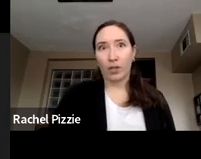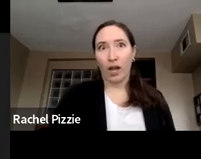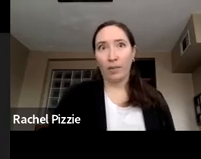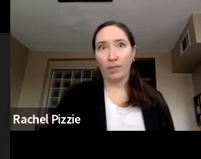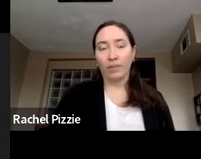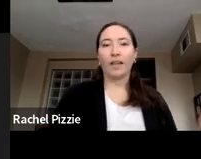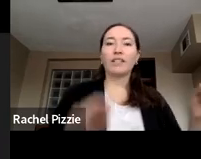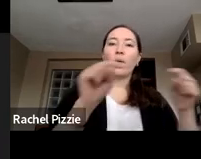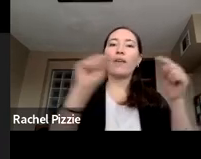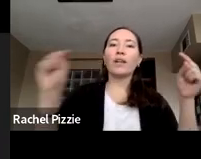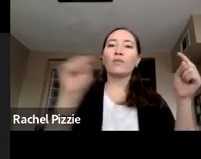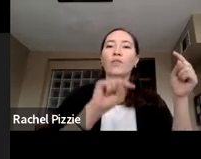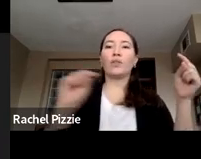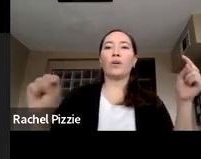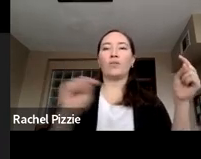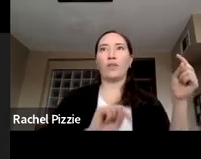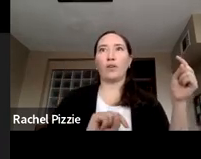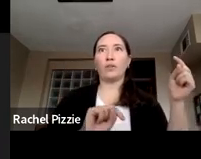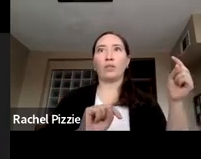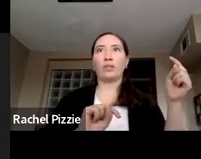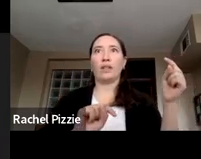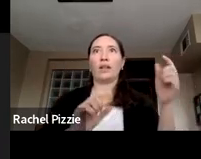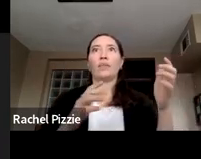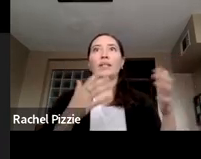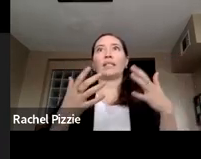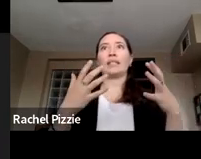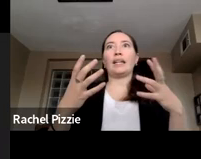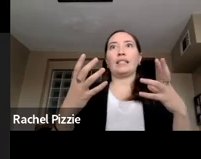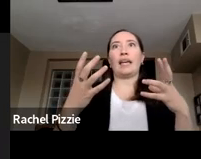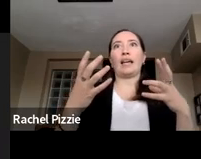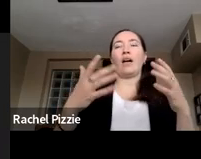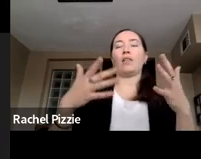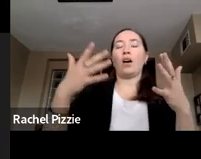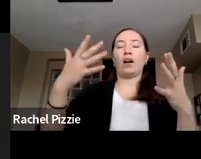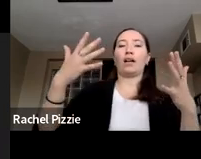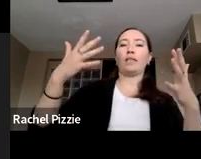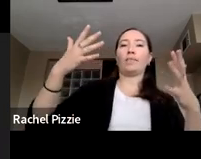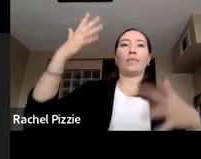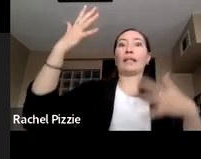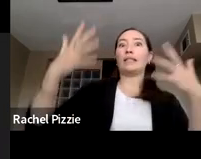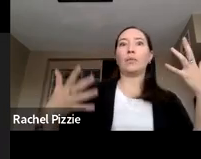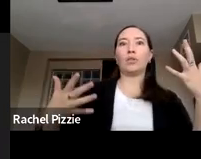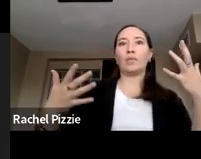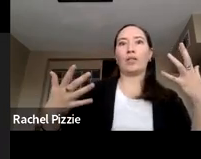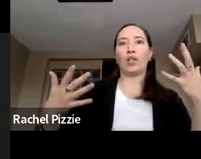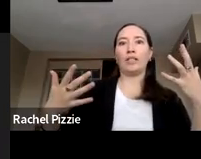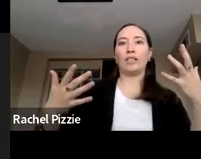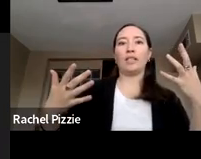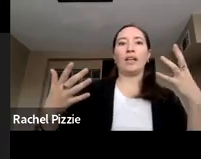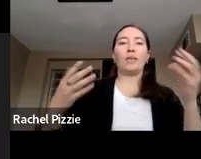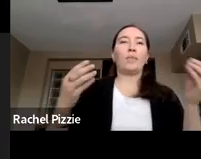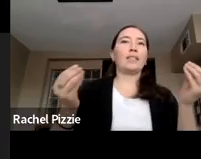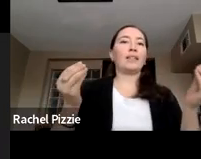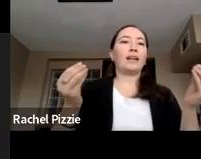this workshop. And so having a few of those basically indicate along like similar